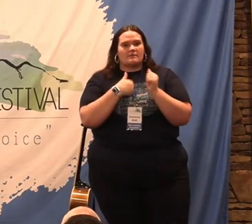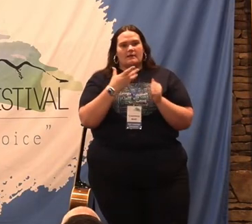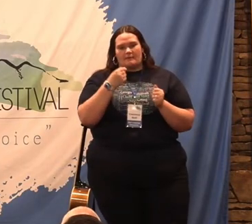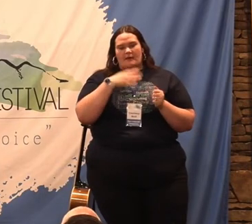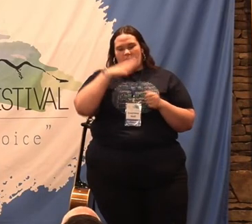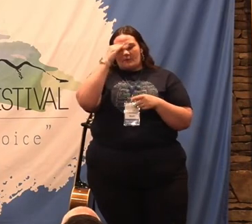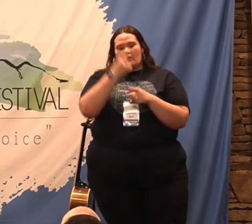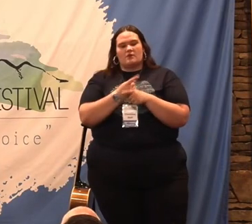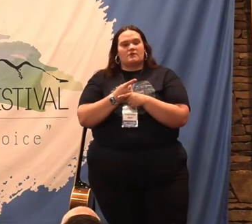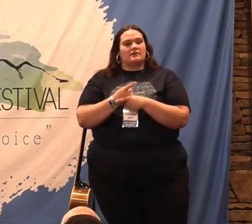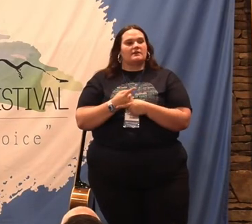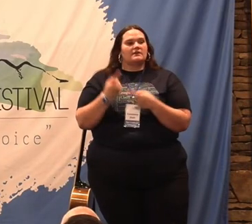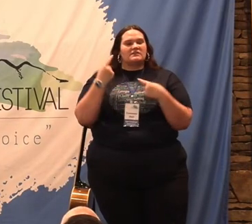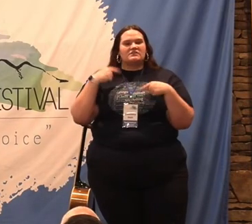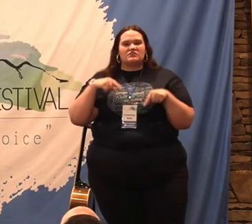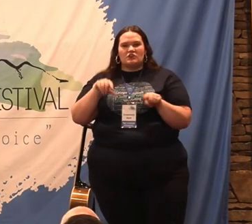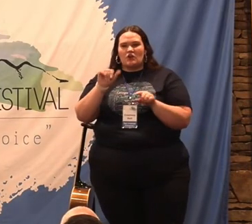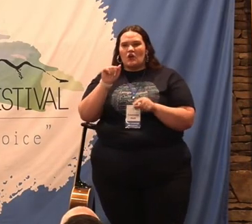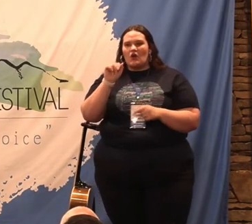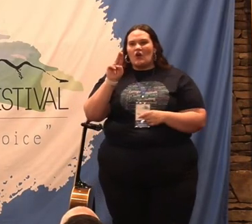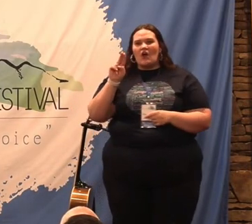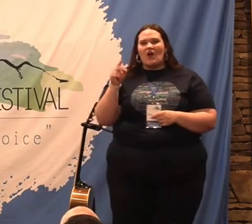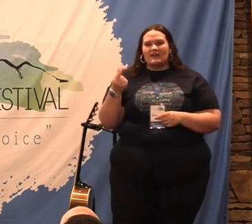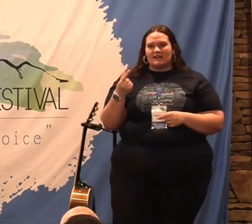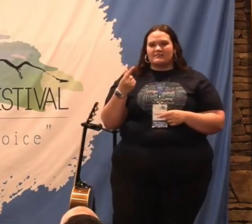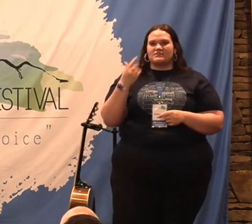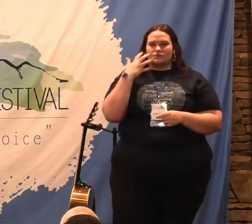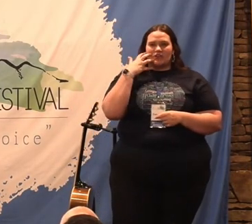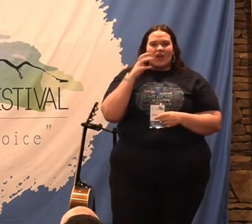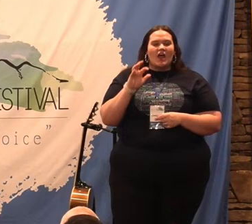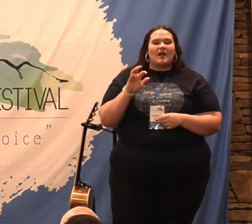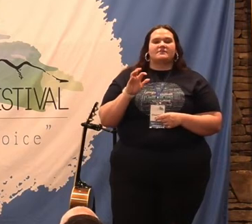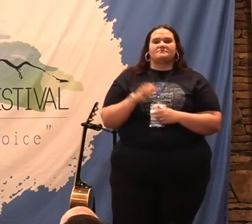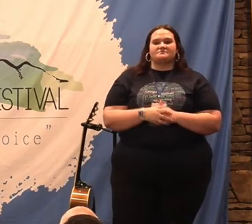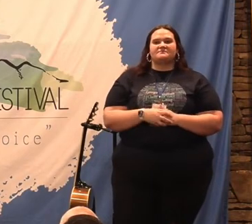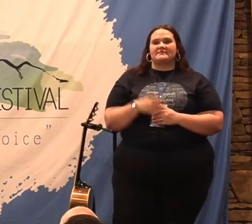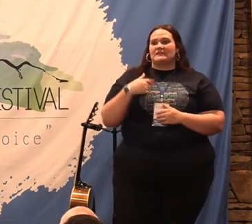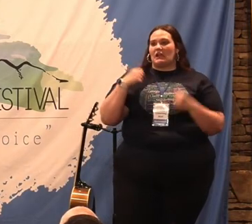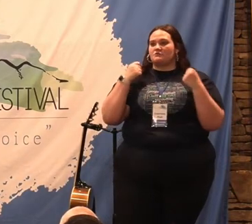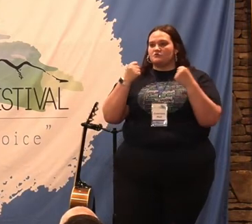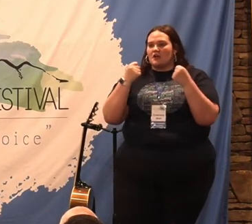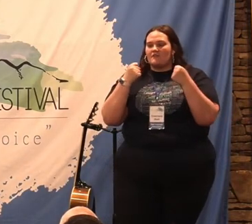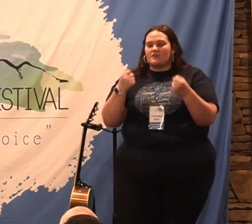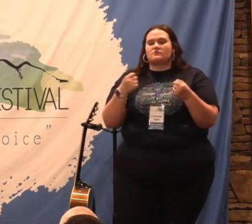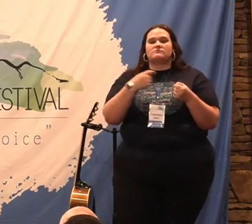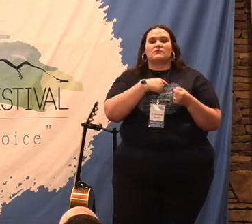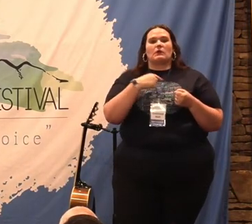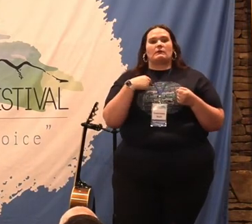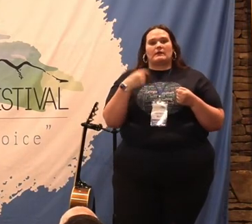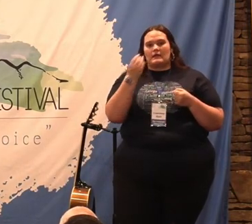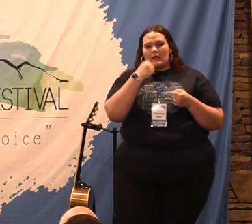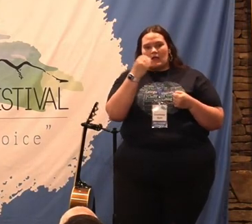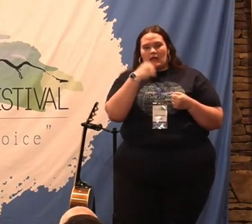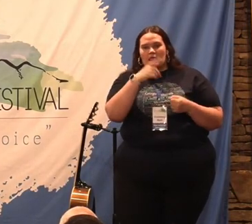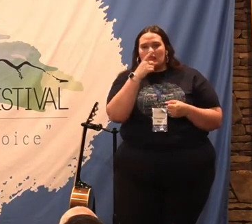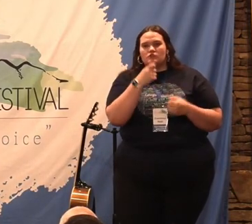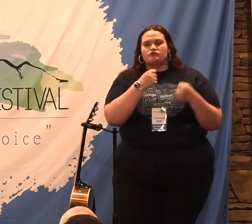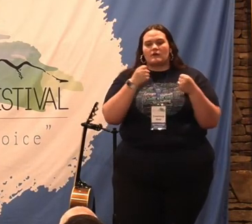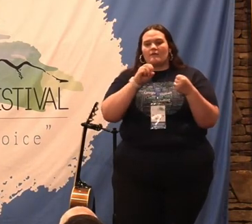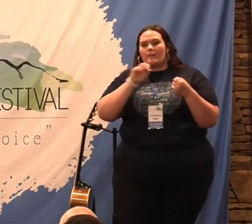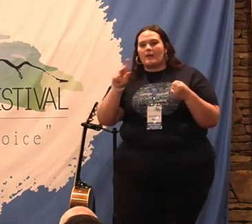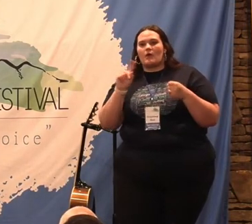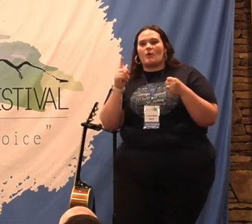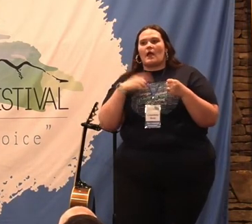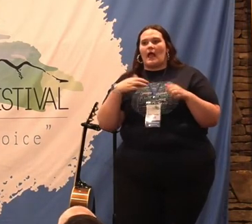August. It was a hot August day. I was driving. We had lunch. We were driving back to where I lived and